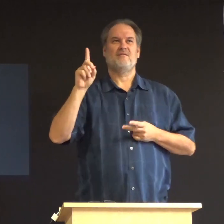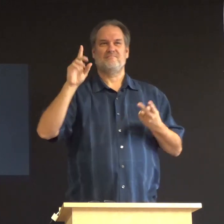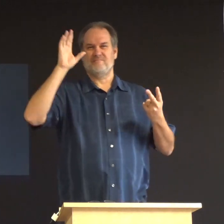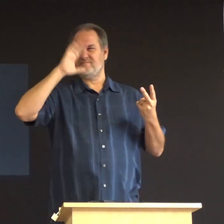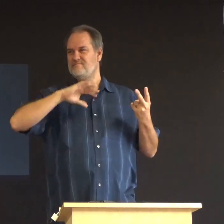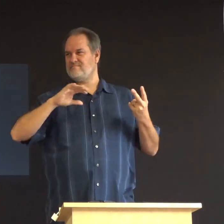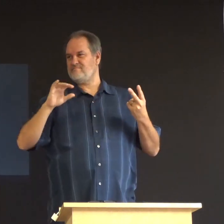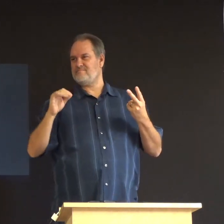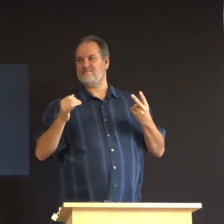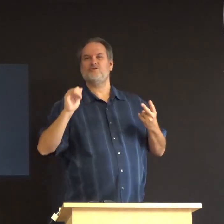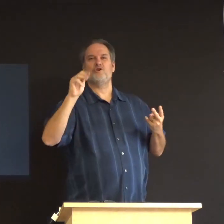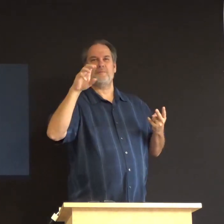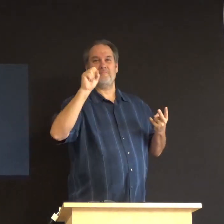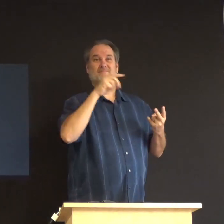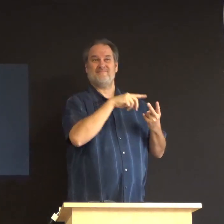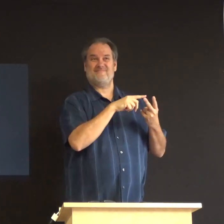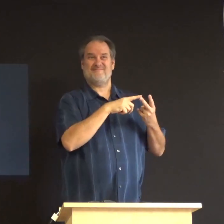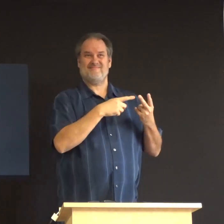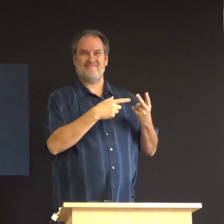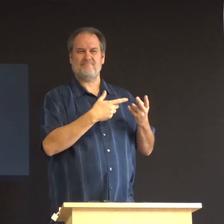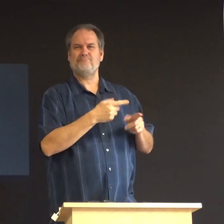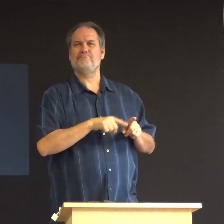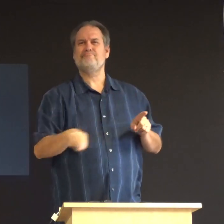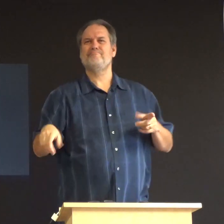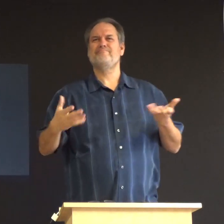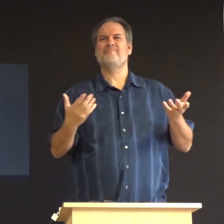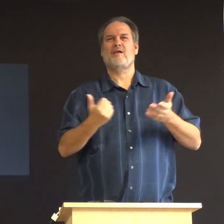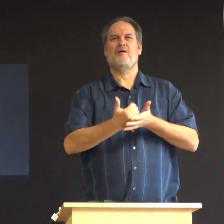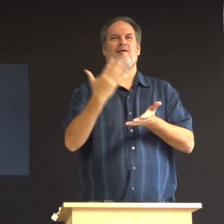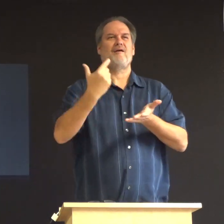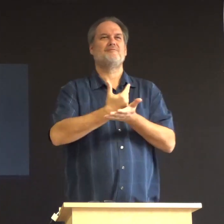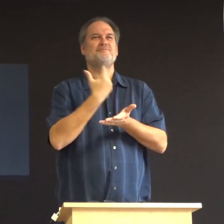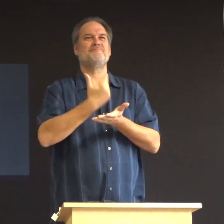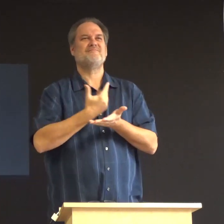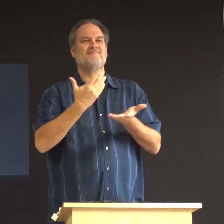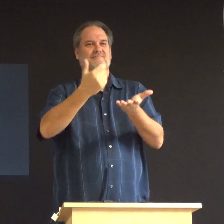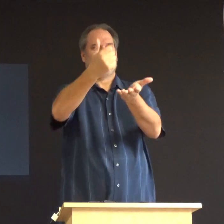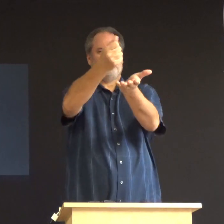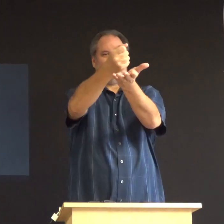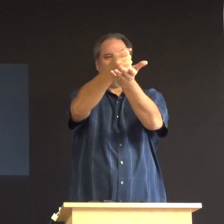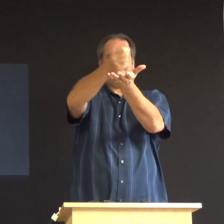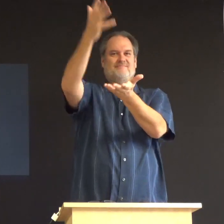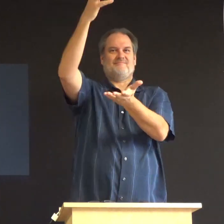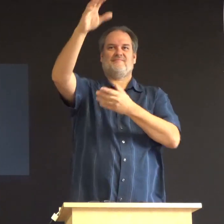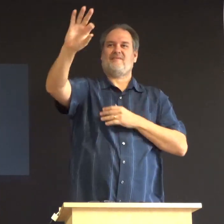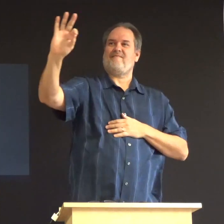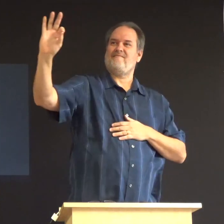McDonald? Yeah, James McDonald, turned away from the gospel.